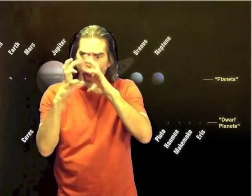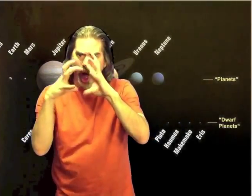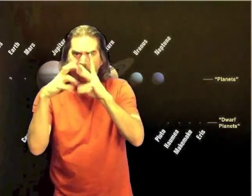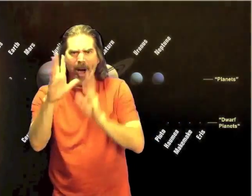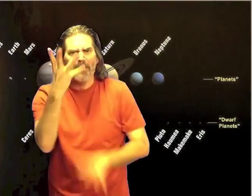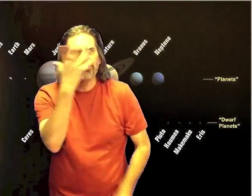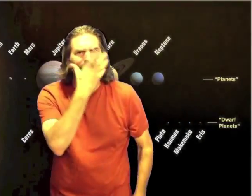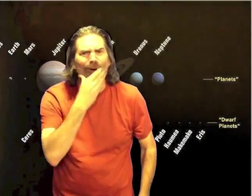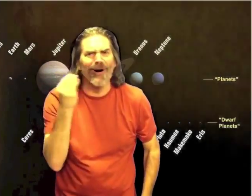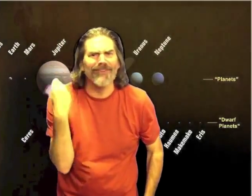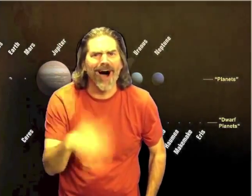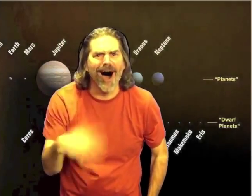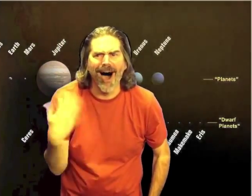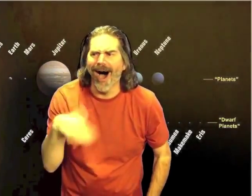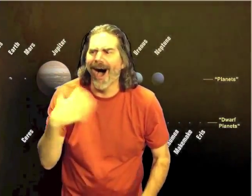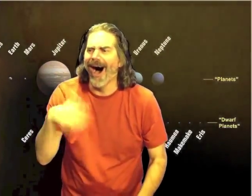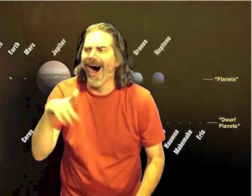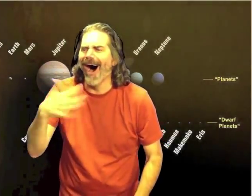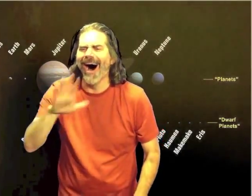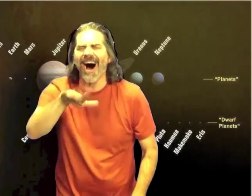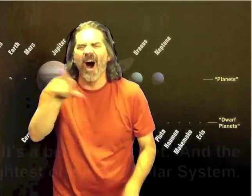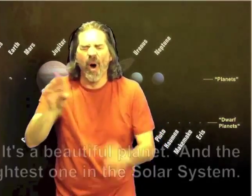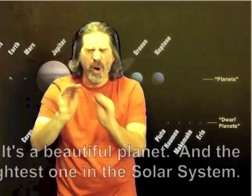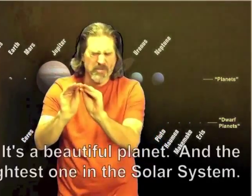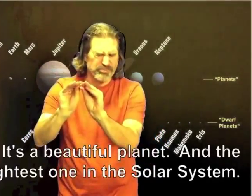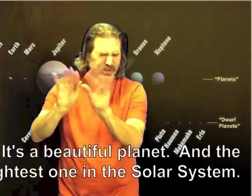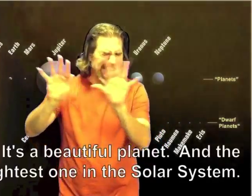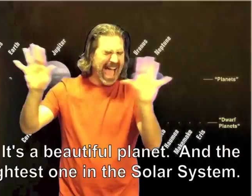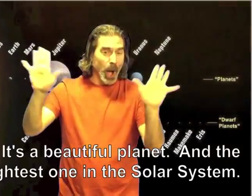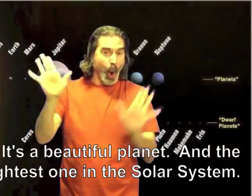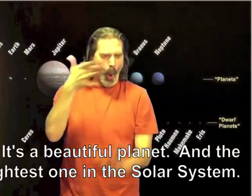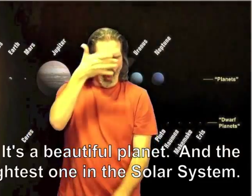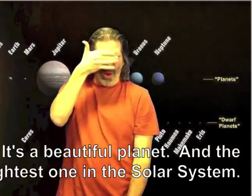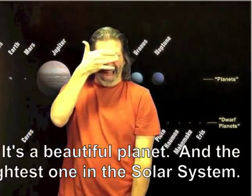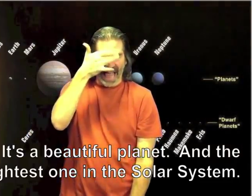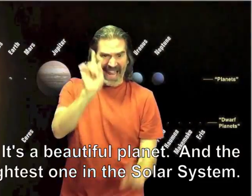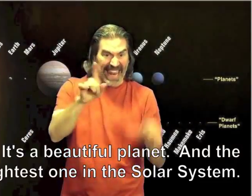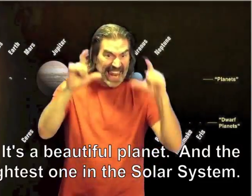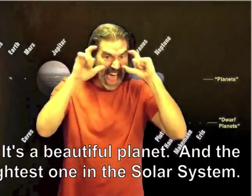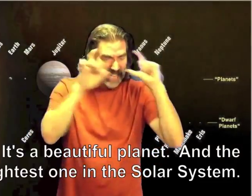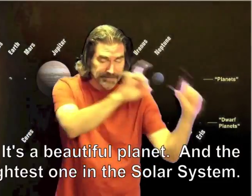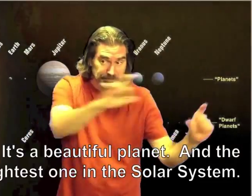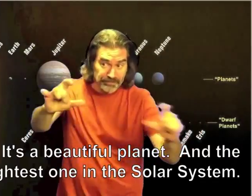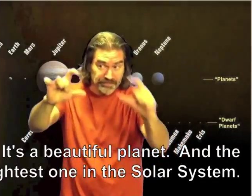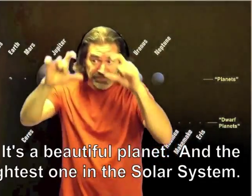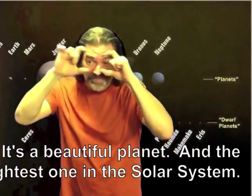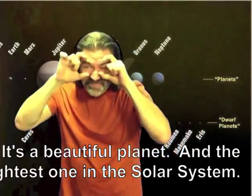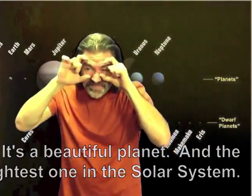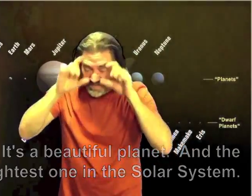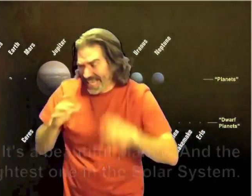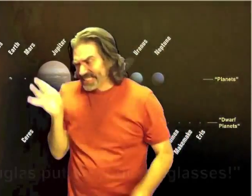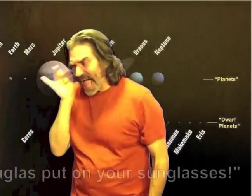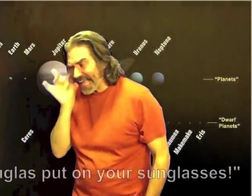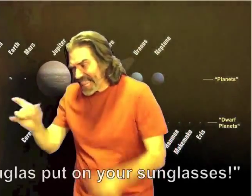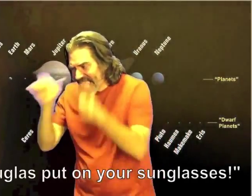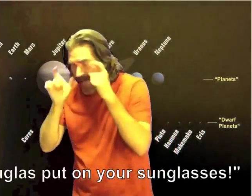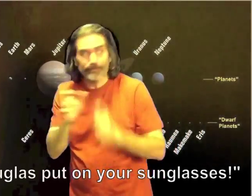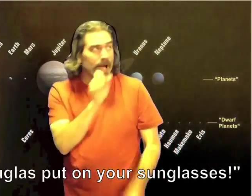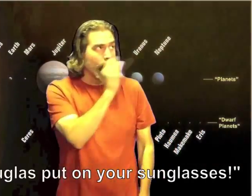planet Venus, which is a beautiful planet and the brightest one in the solar system.